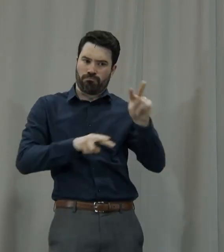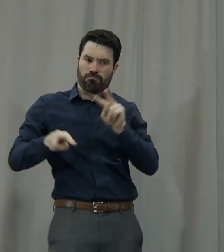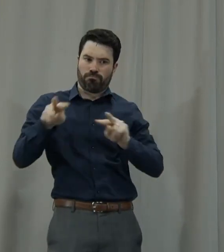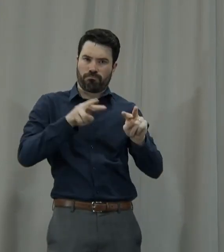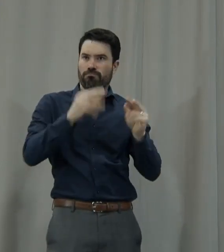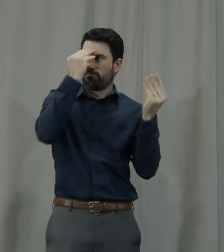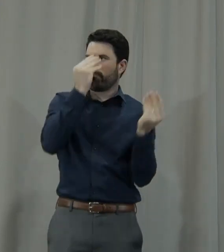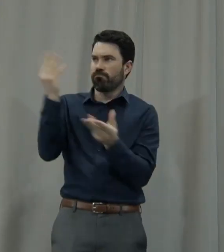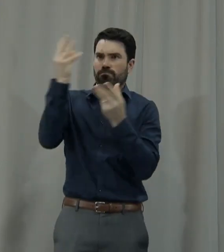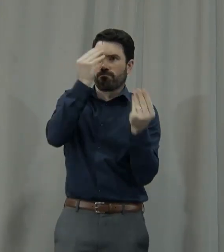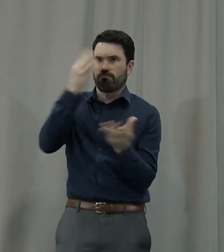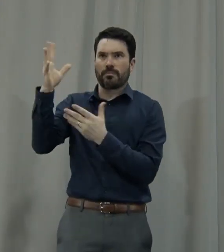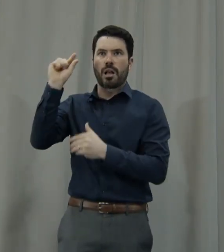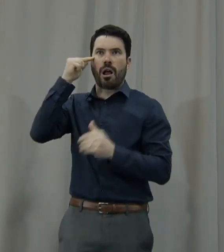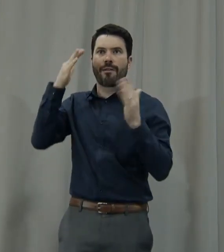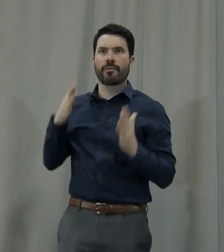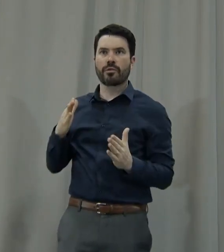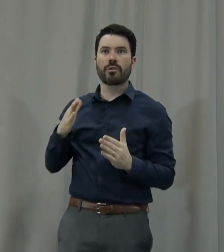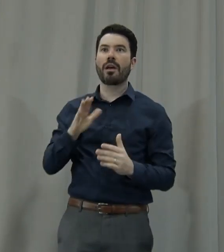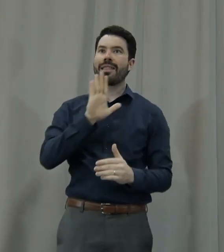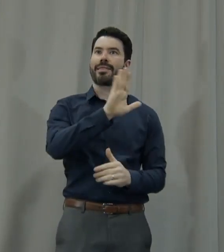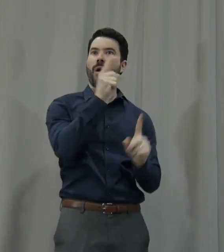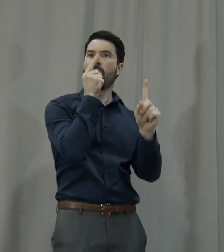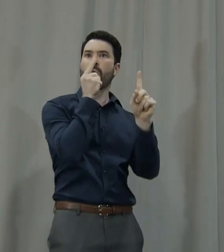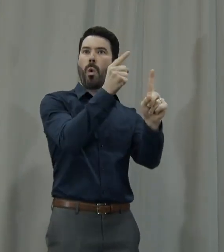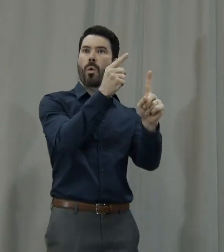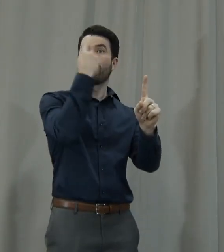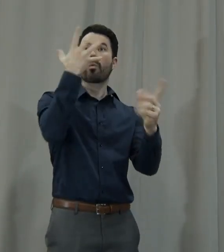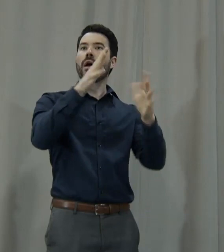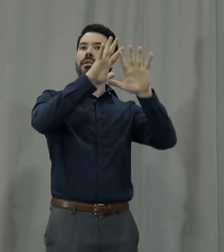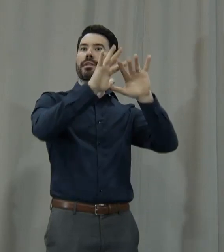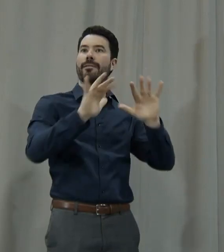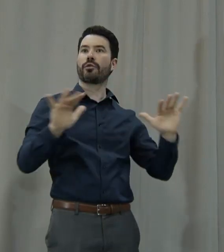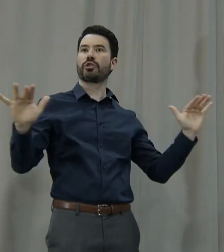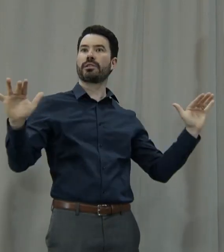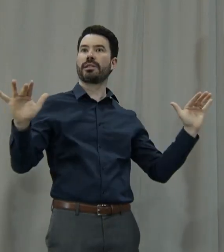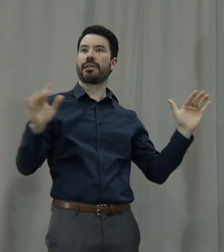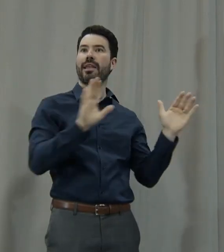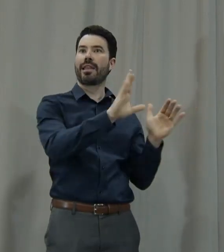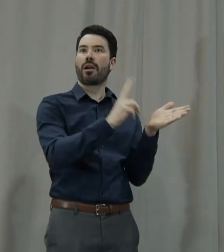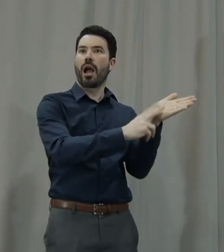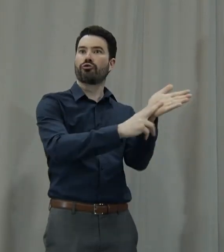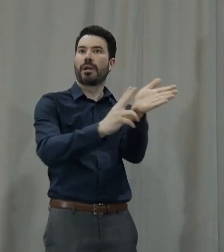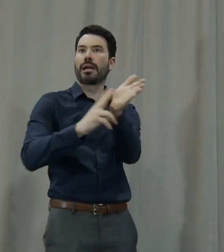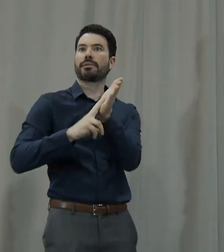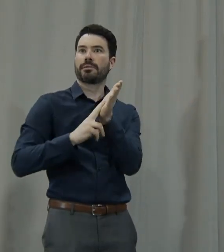their diversity goals as relates to contract work.